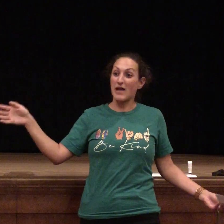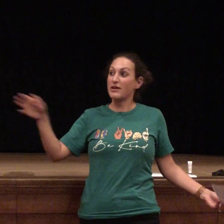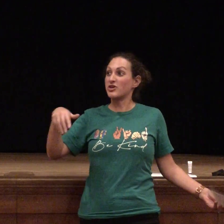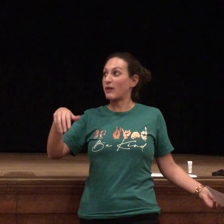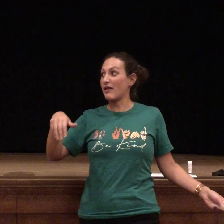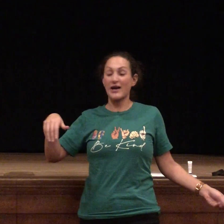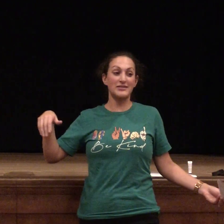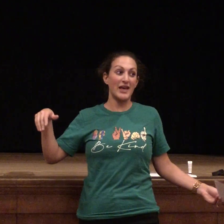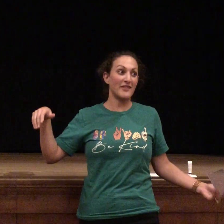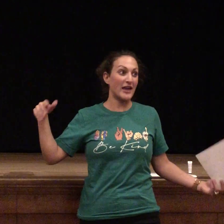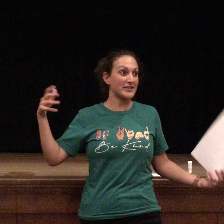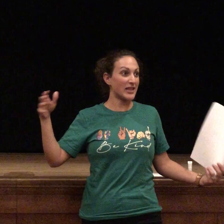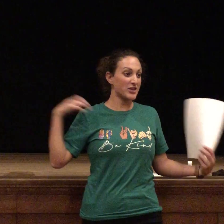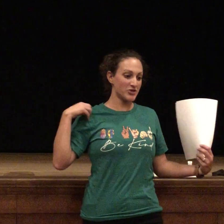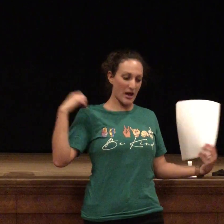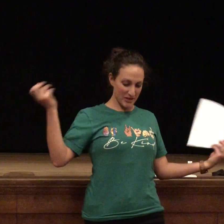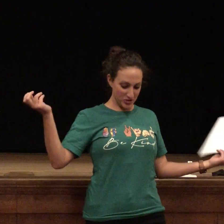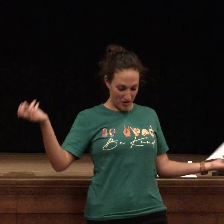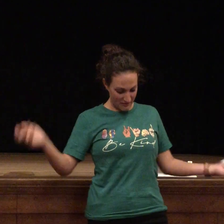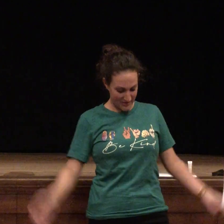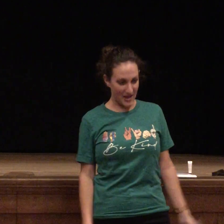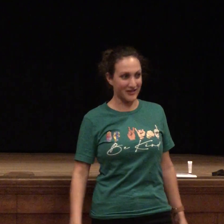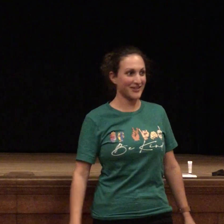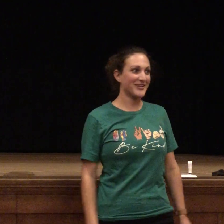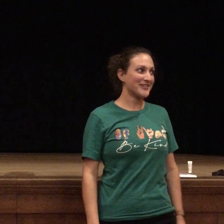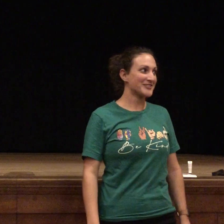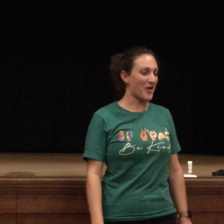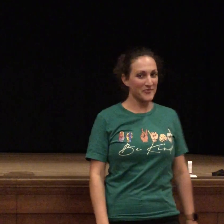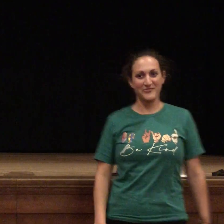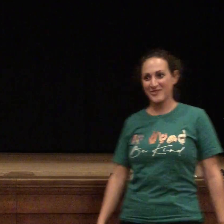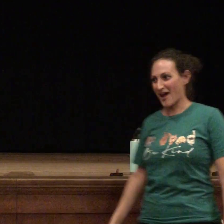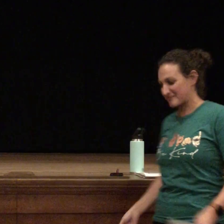and took my class, and then as a thank you, she got me the shirt at the end. So, yeah.